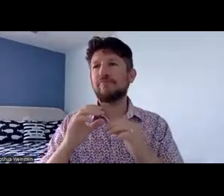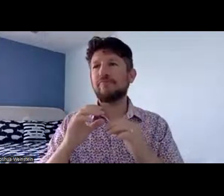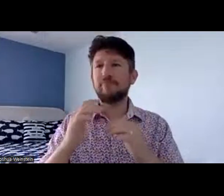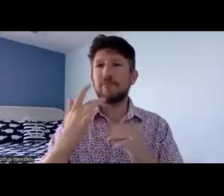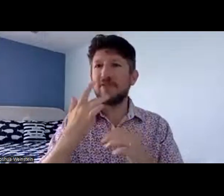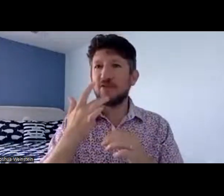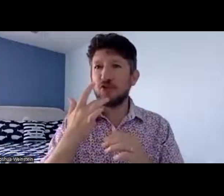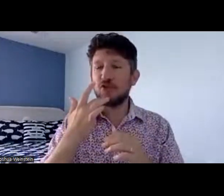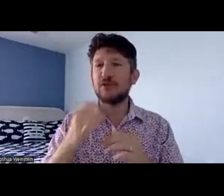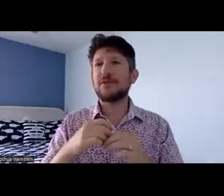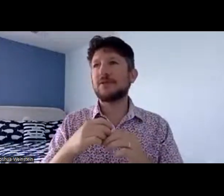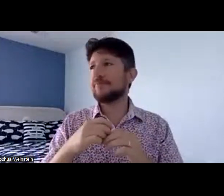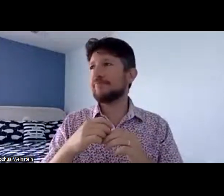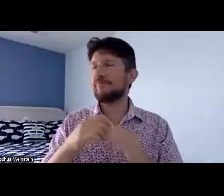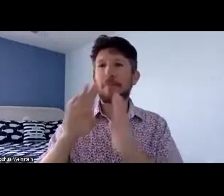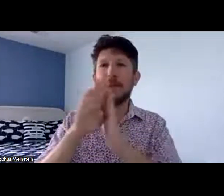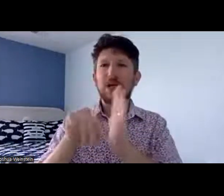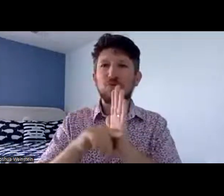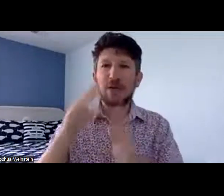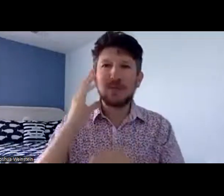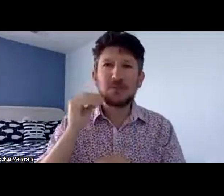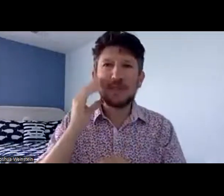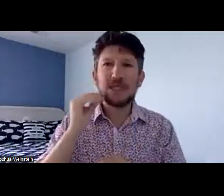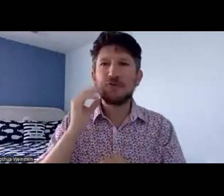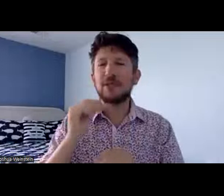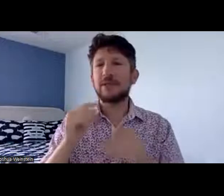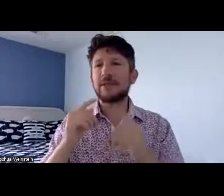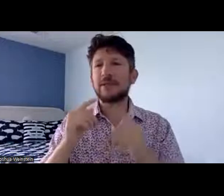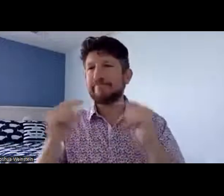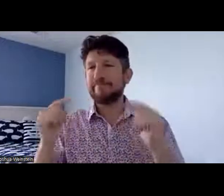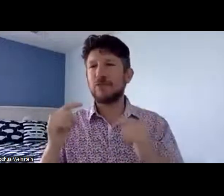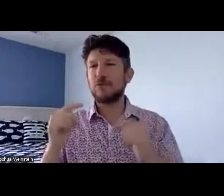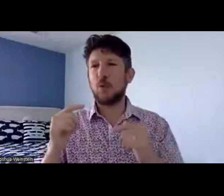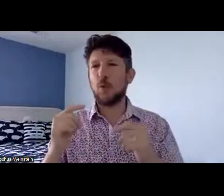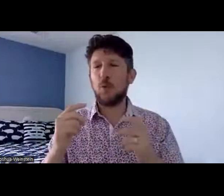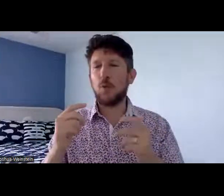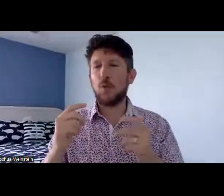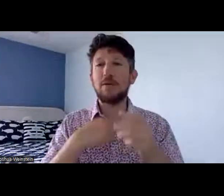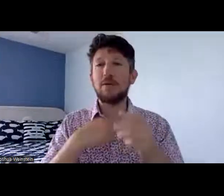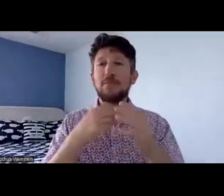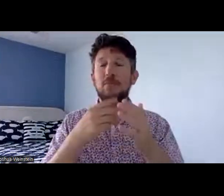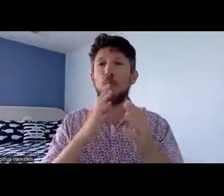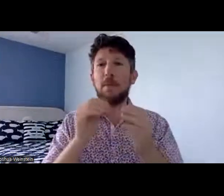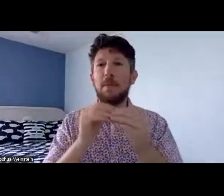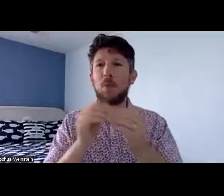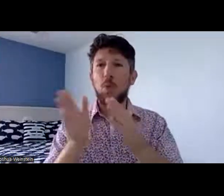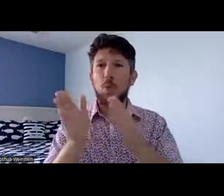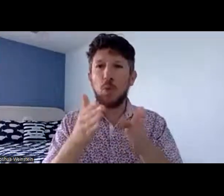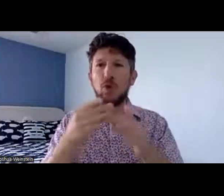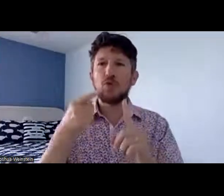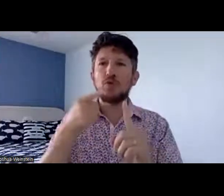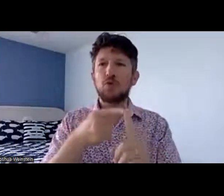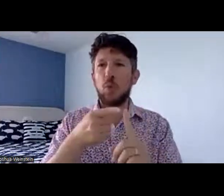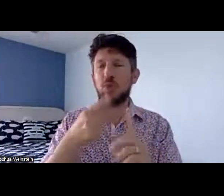hearing related to communication, preferences, background, experience, and so forth.